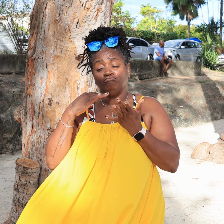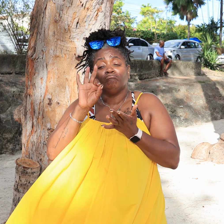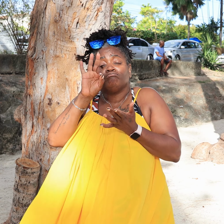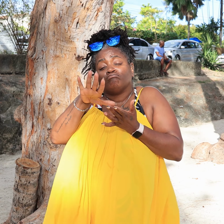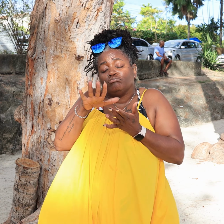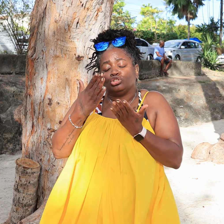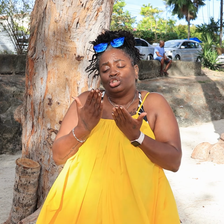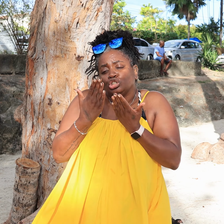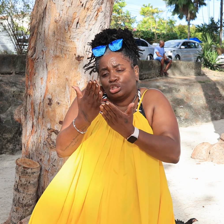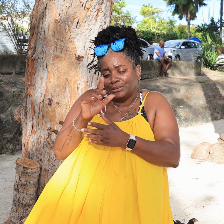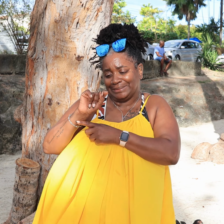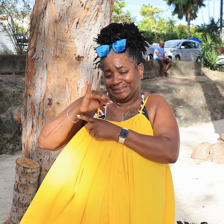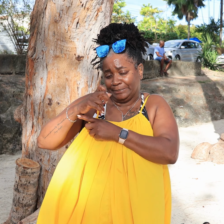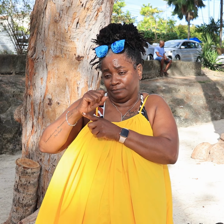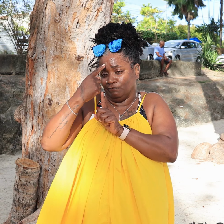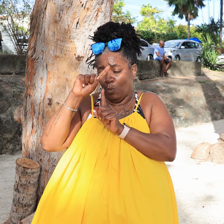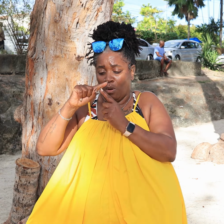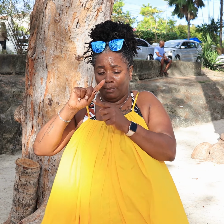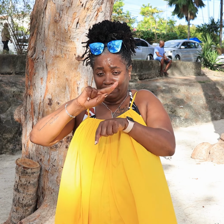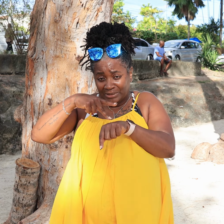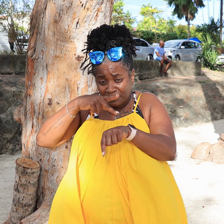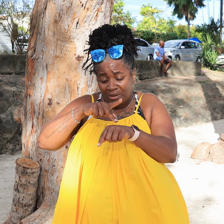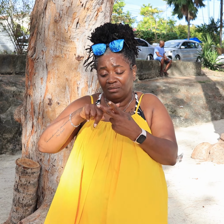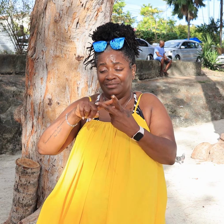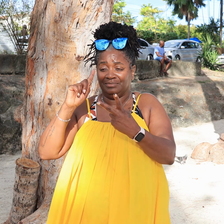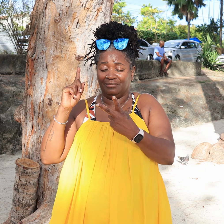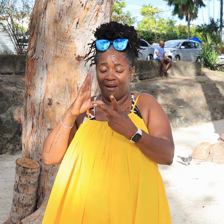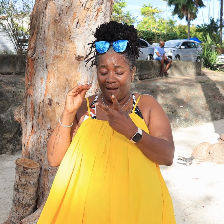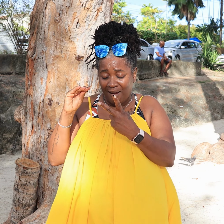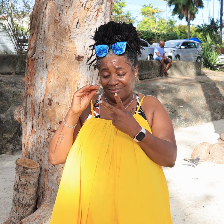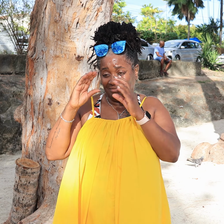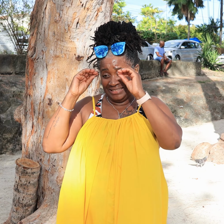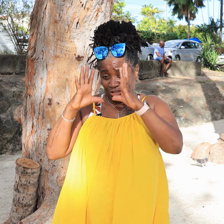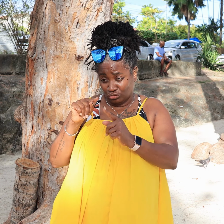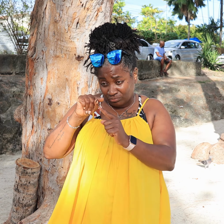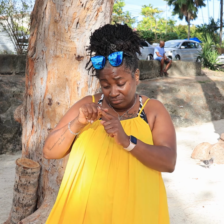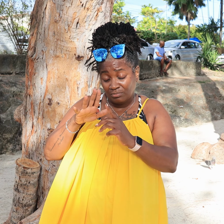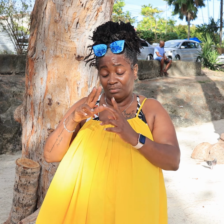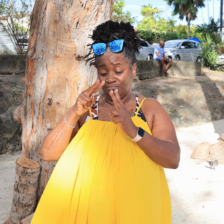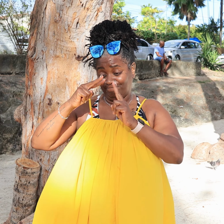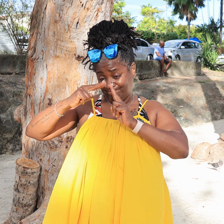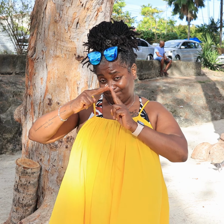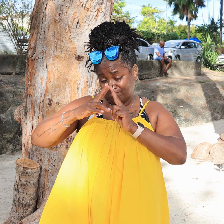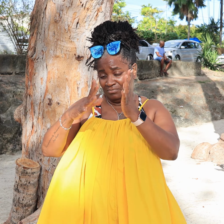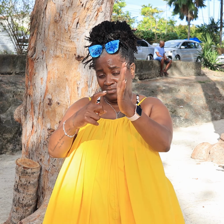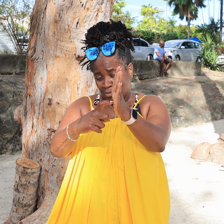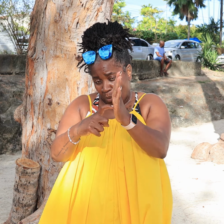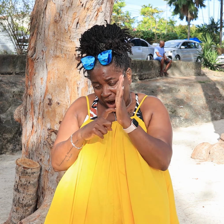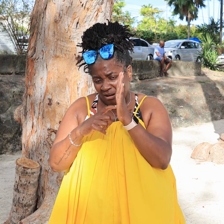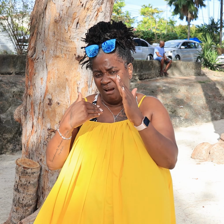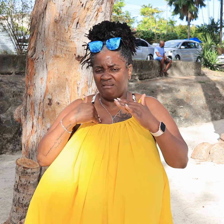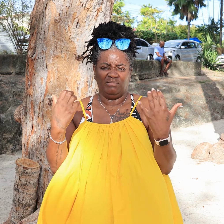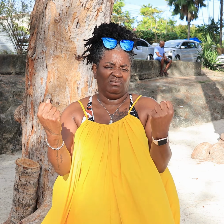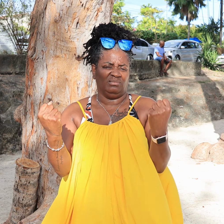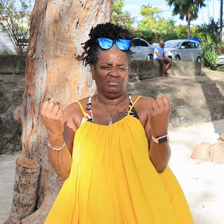I have some suggestions, some tips for the principal and the teachers. They should be required to use